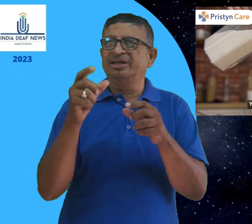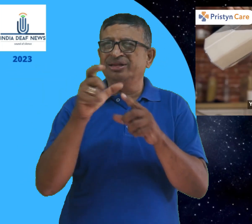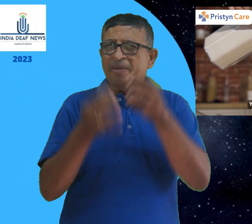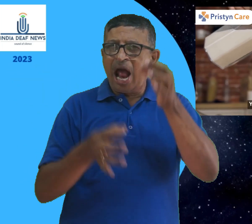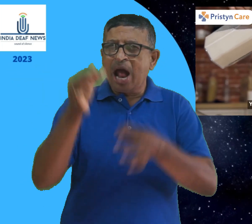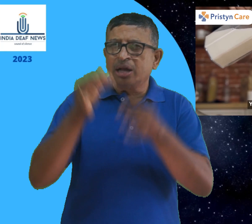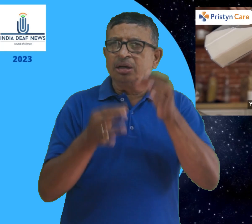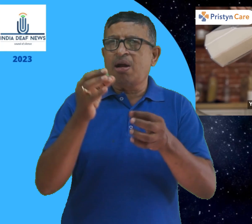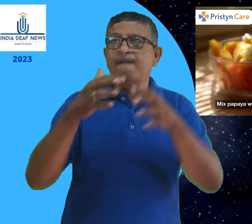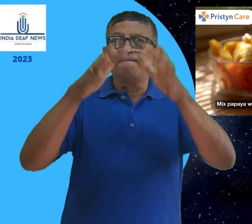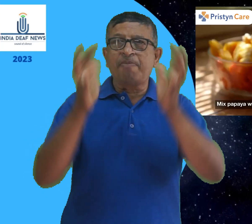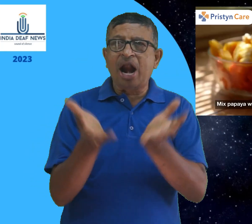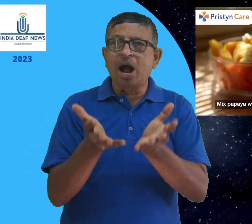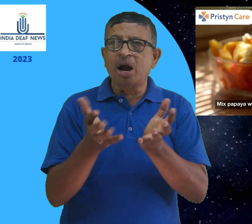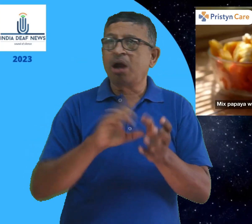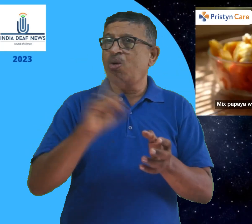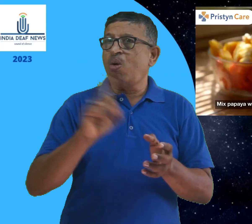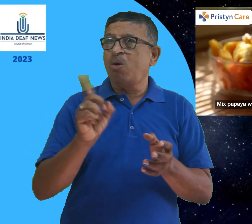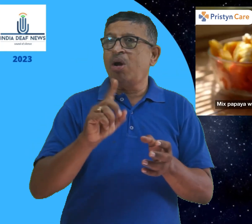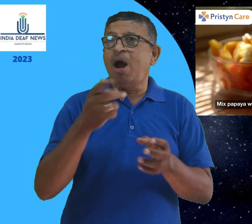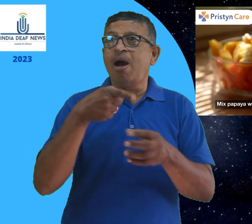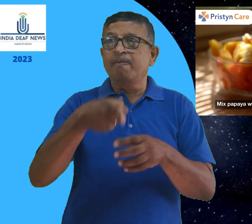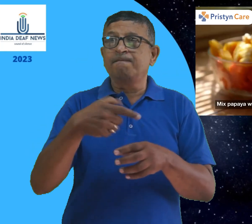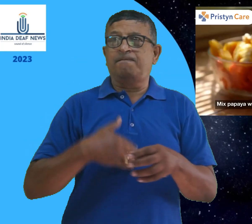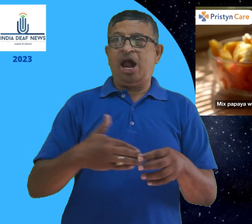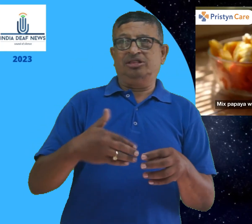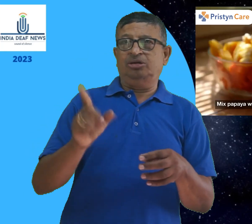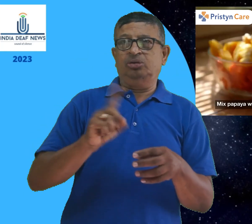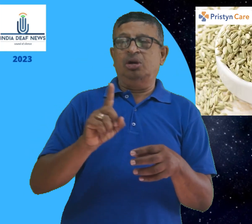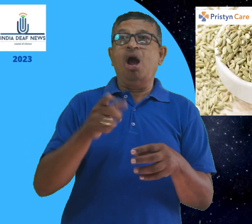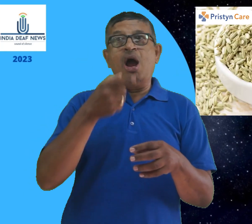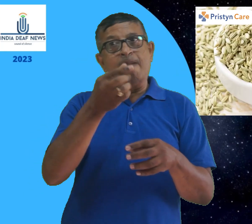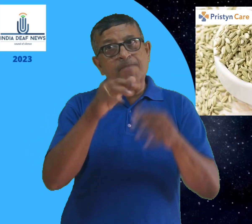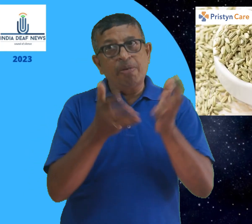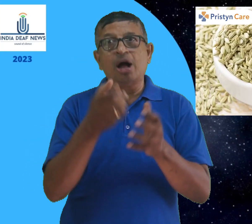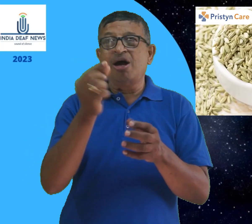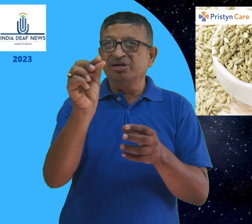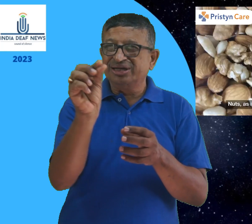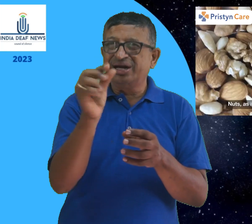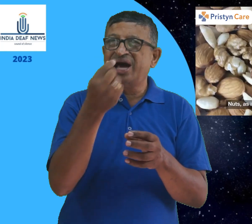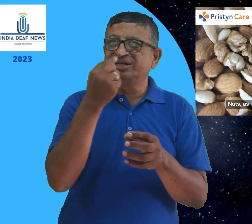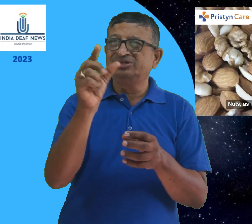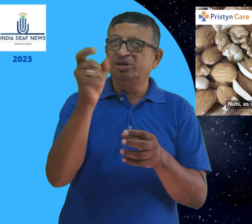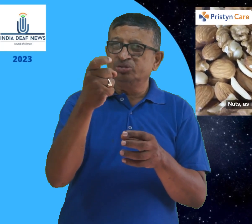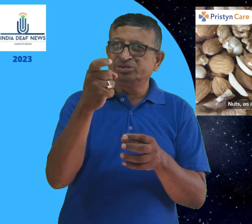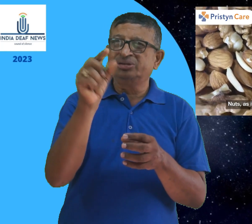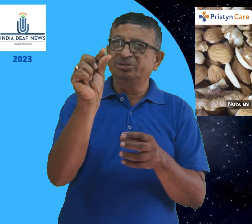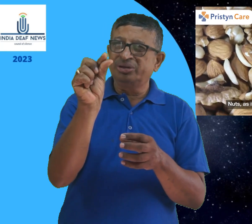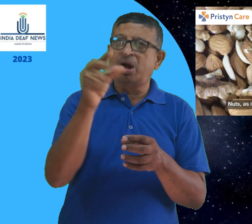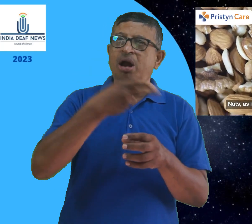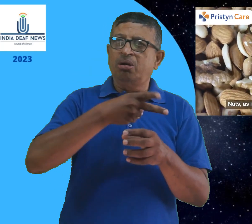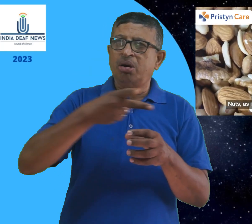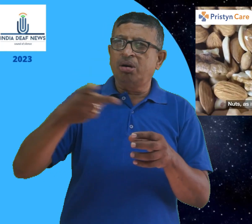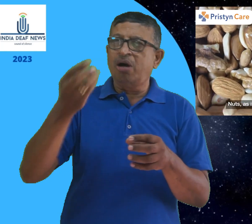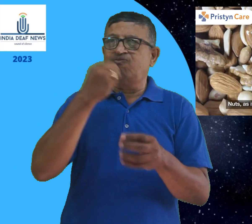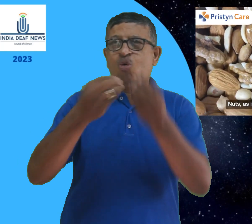have whole milk products, mix papaya with milk, but do not have papaya if you're pregnant. Fennel seeds in your food, nuts as it is a rich